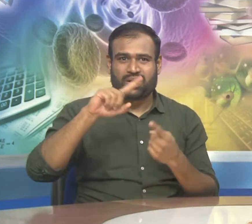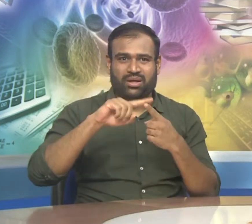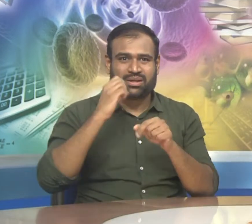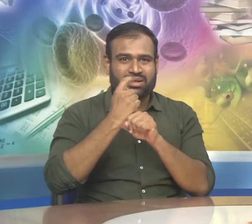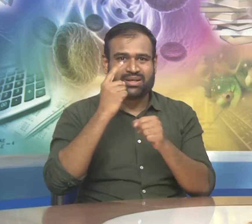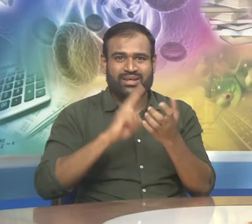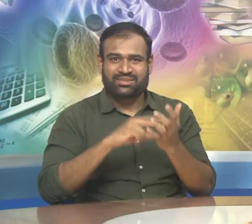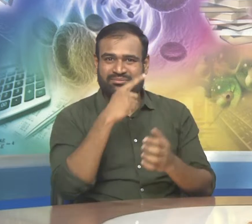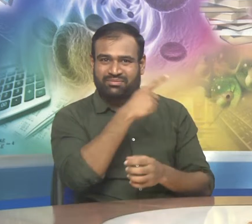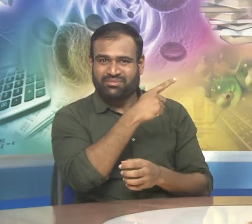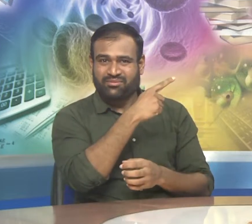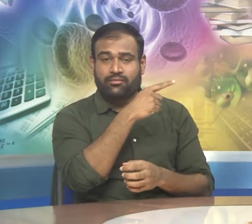Collegium.